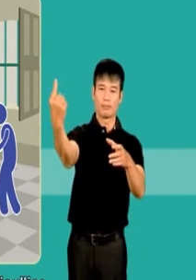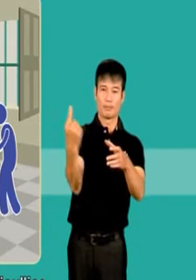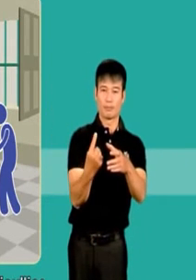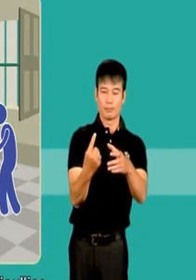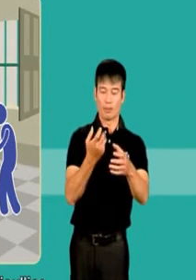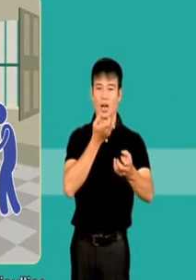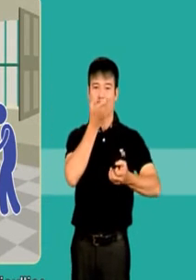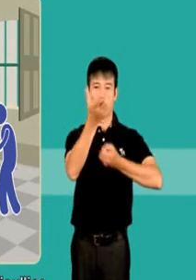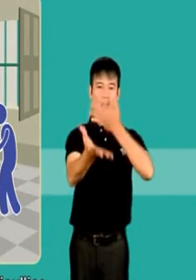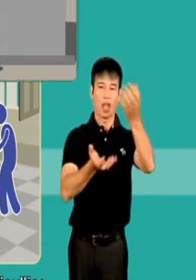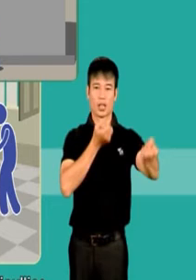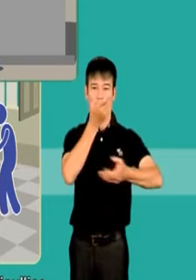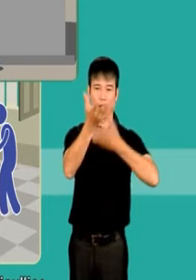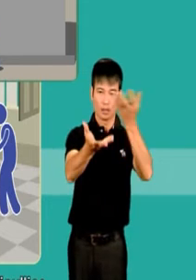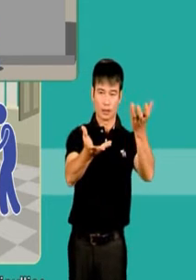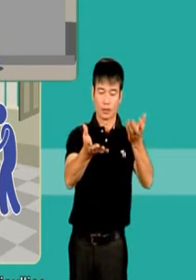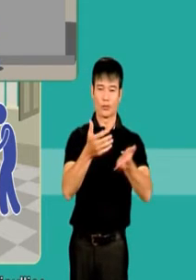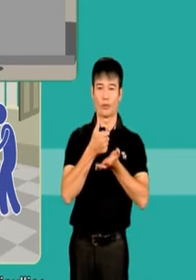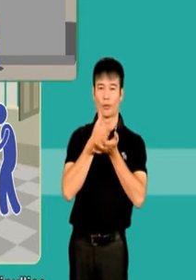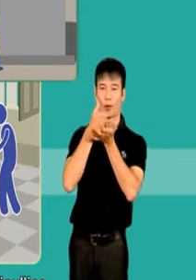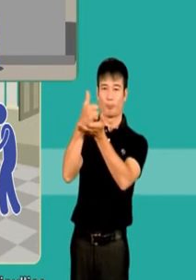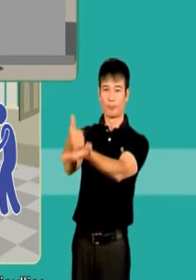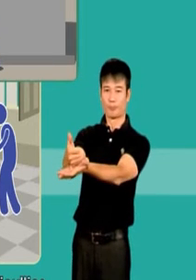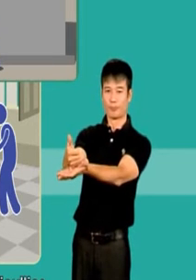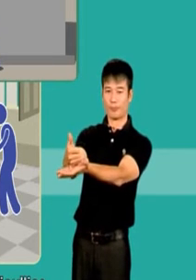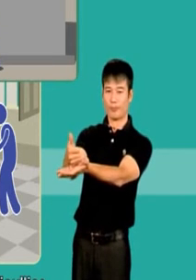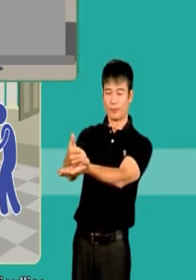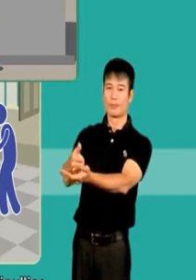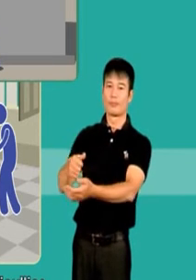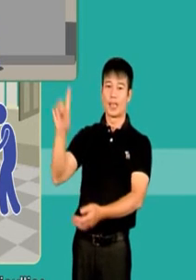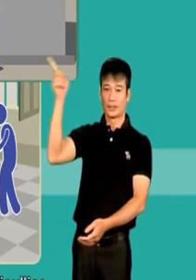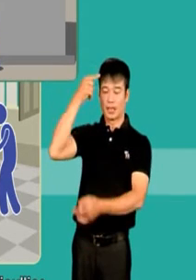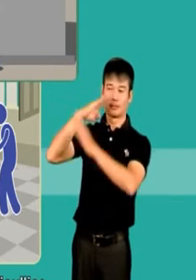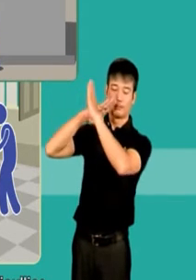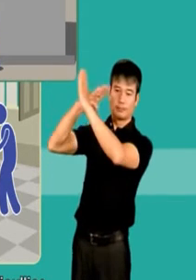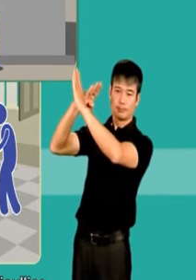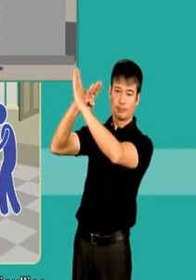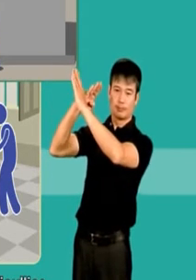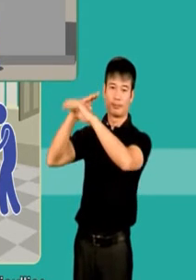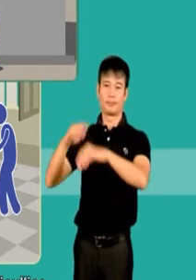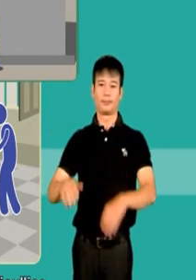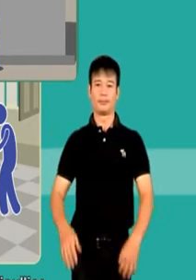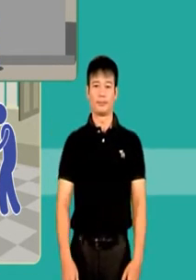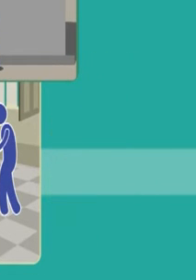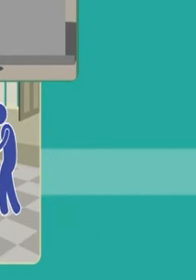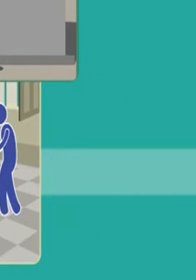the community to bring out their difficulties and ask for suitable assistance solutions.